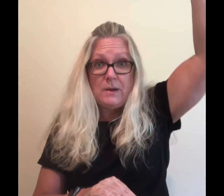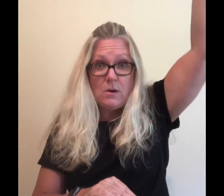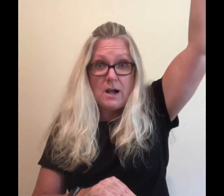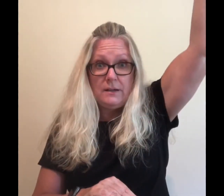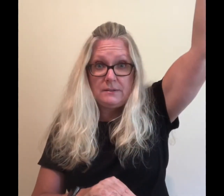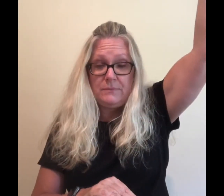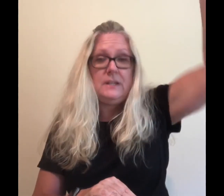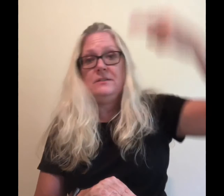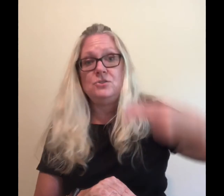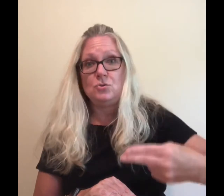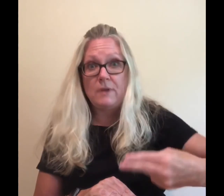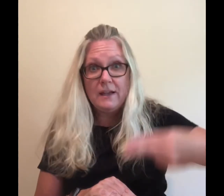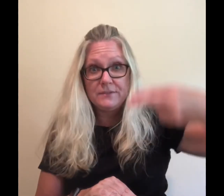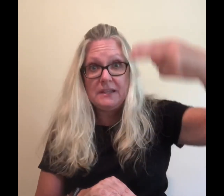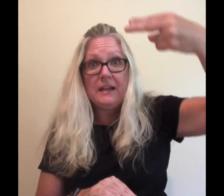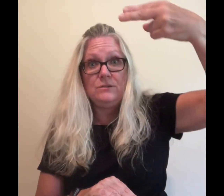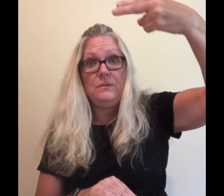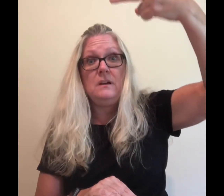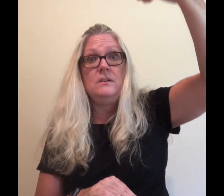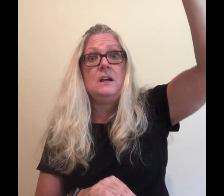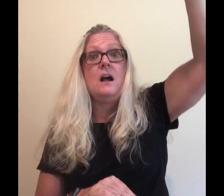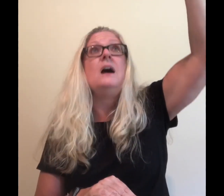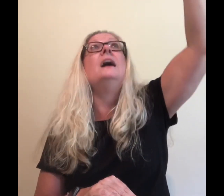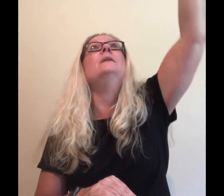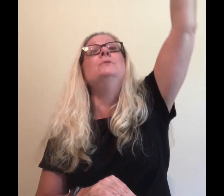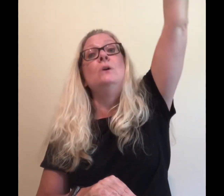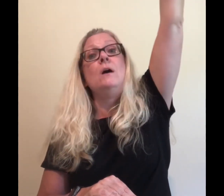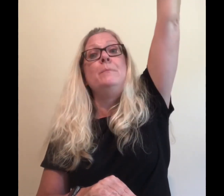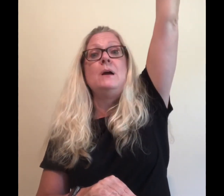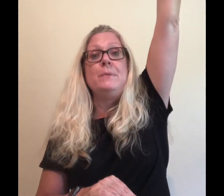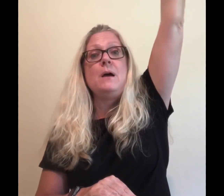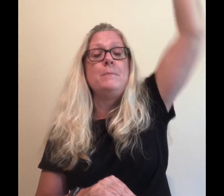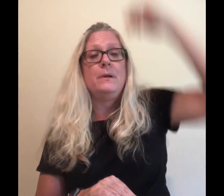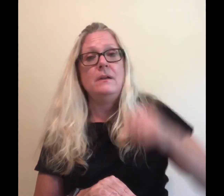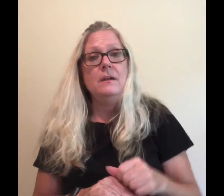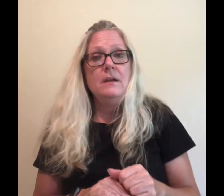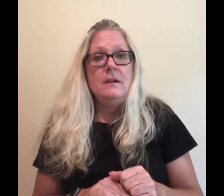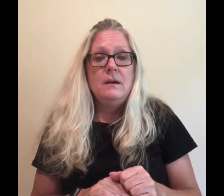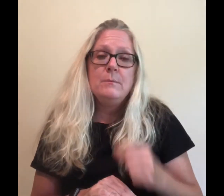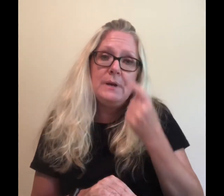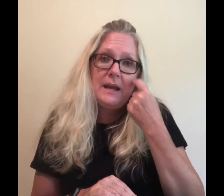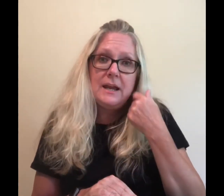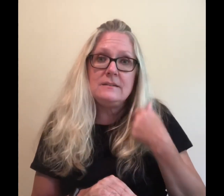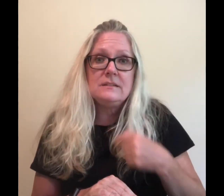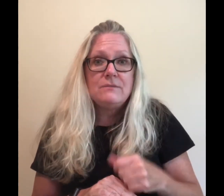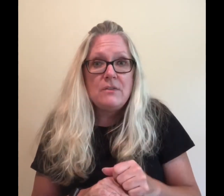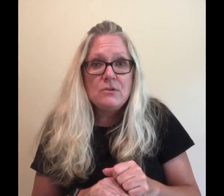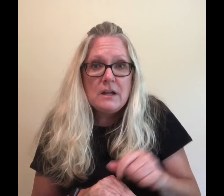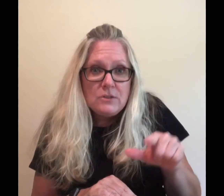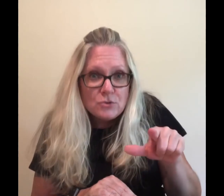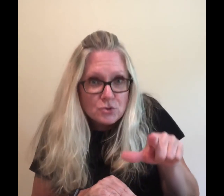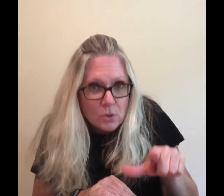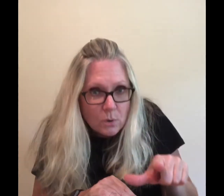high something is. A giraffe's neck is very high. It would go up and up and up. But ants live on the ground and they're so